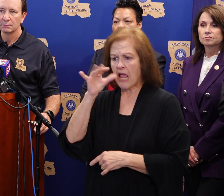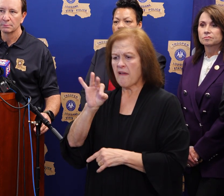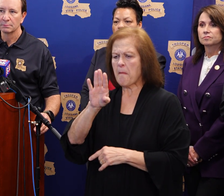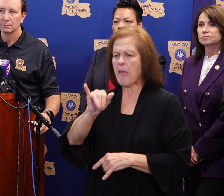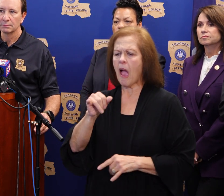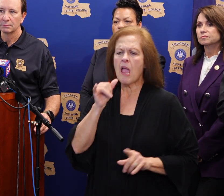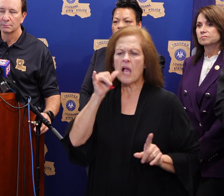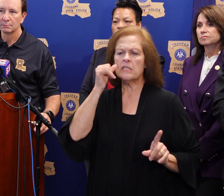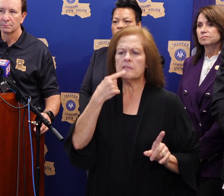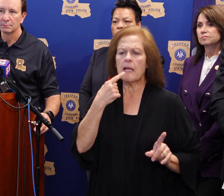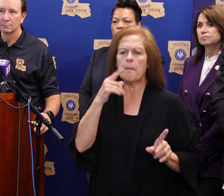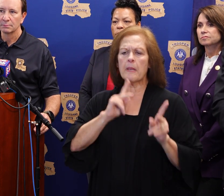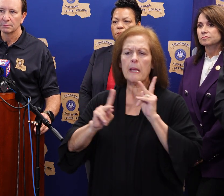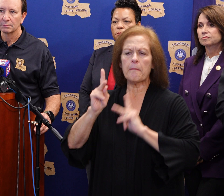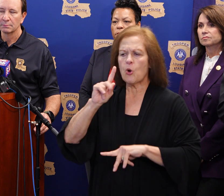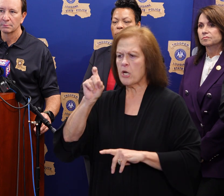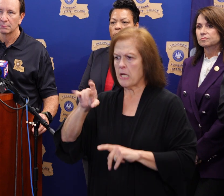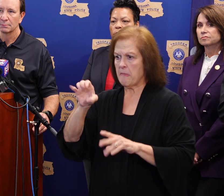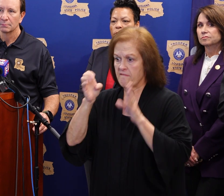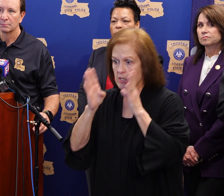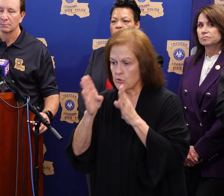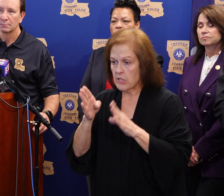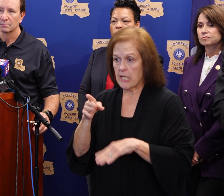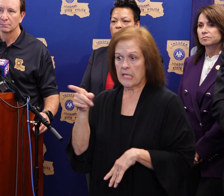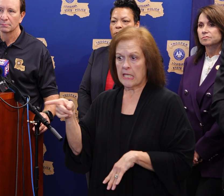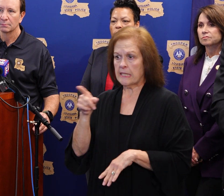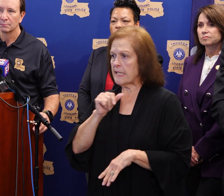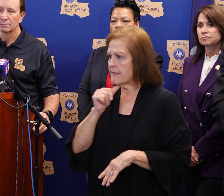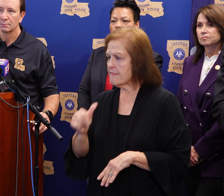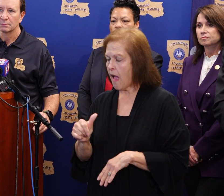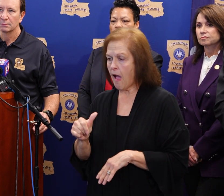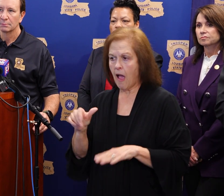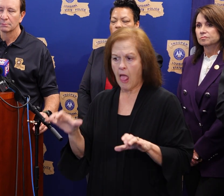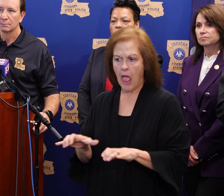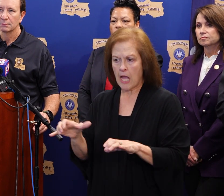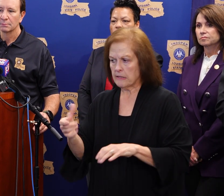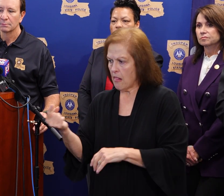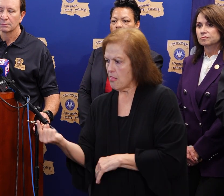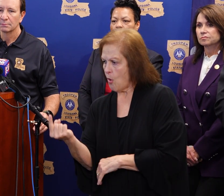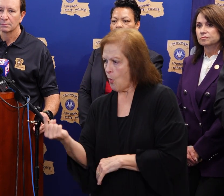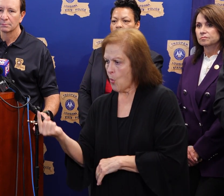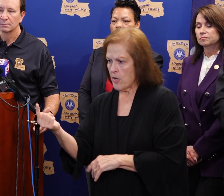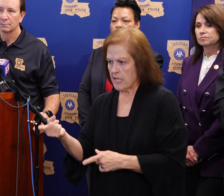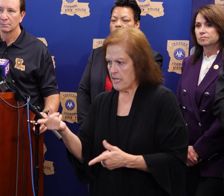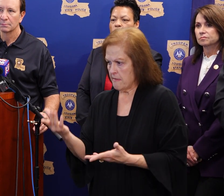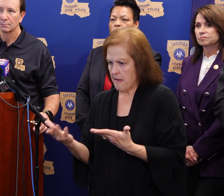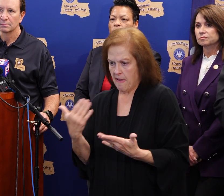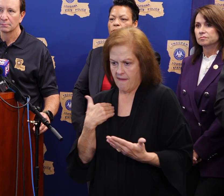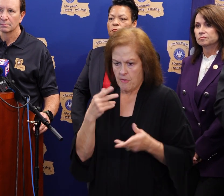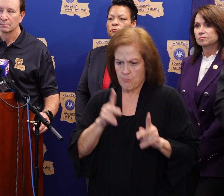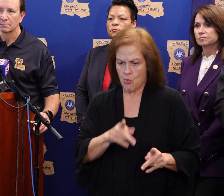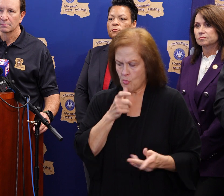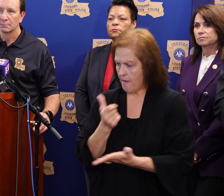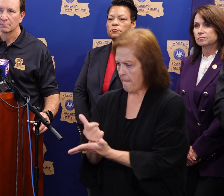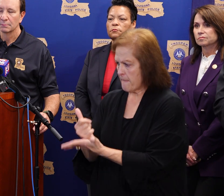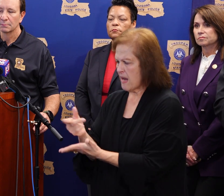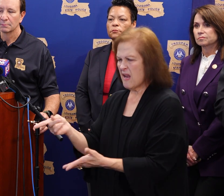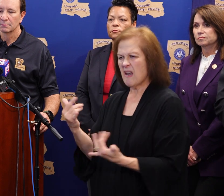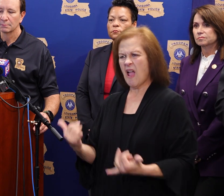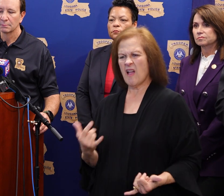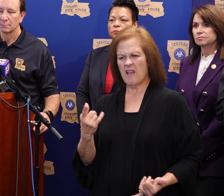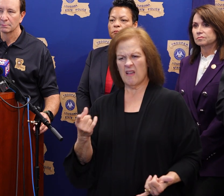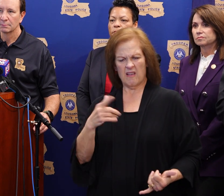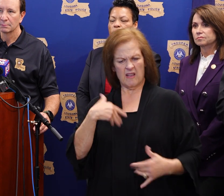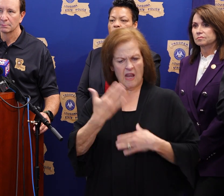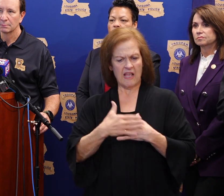FBI said that people should be vigilant, that he did not act alone, that he likely had help, and now you're coming out the very